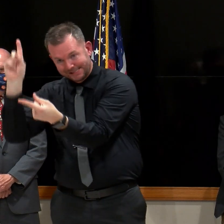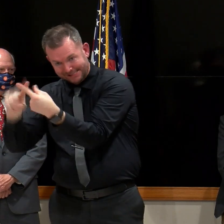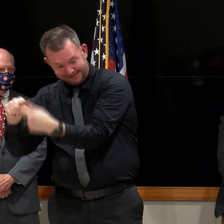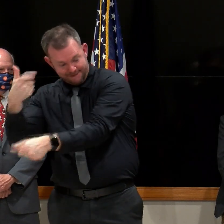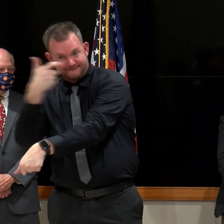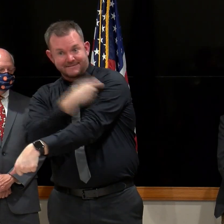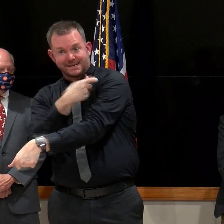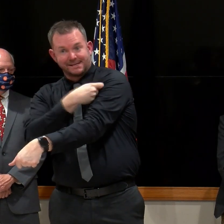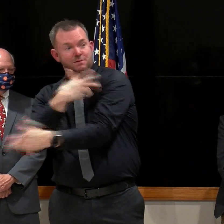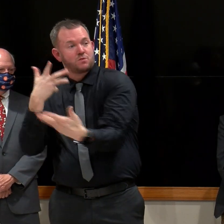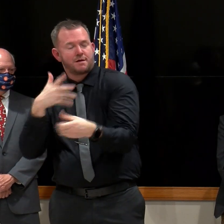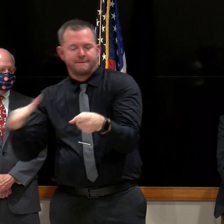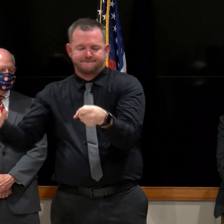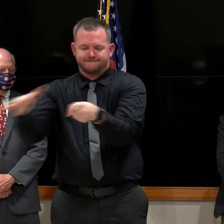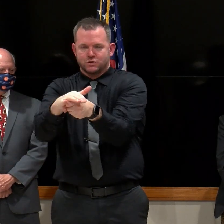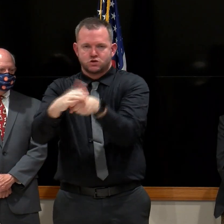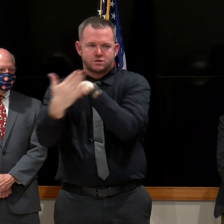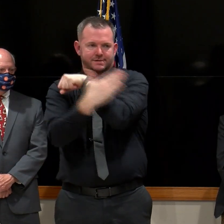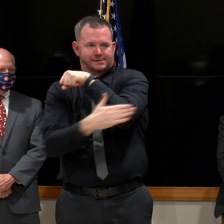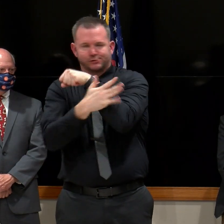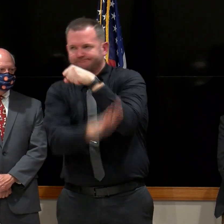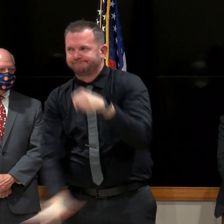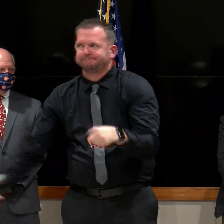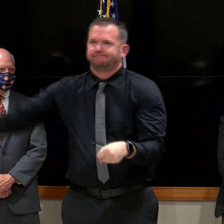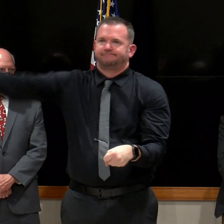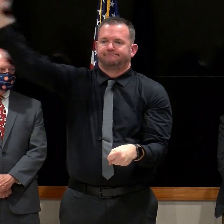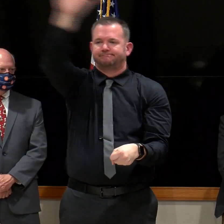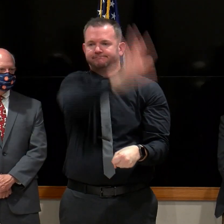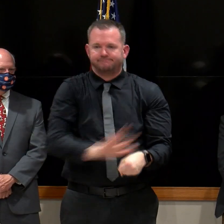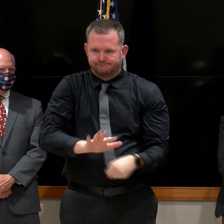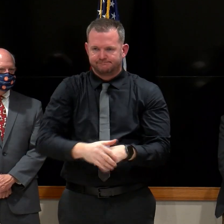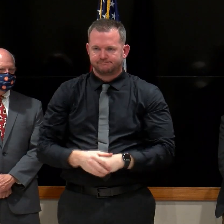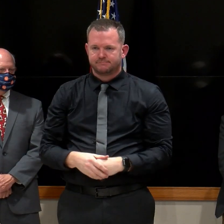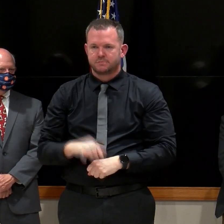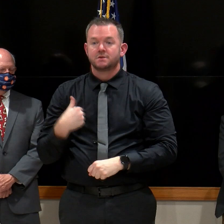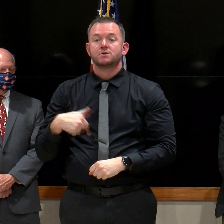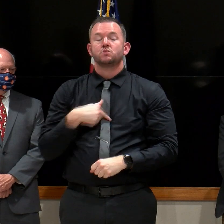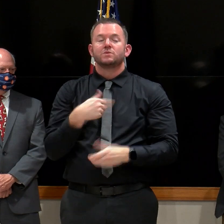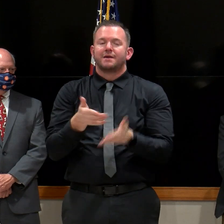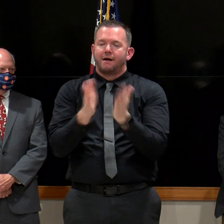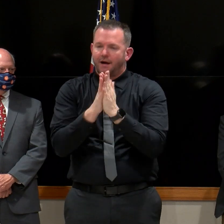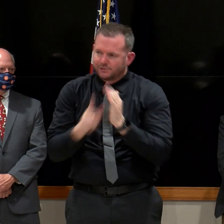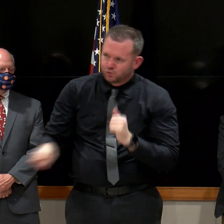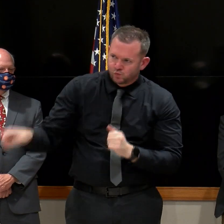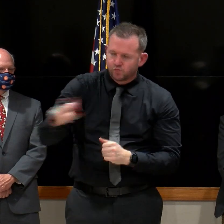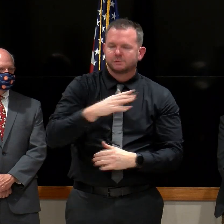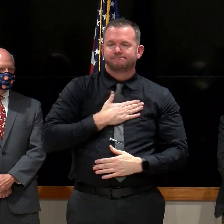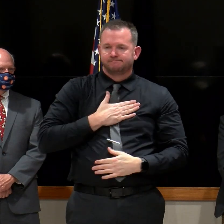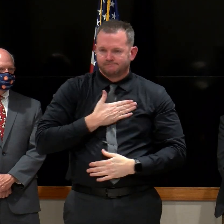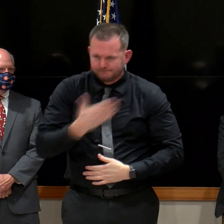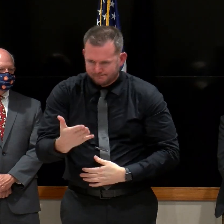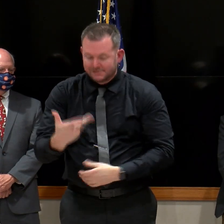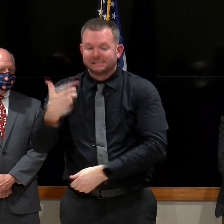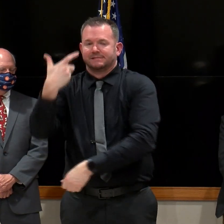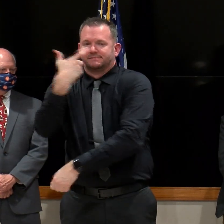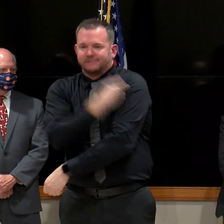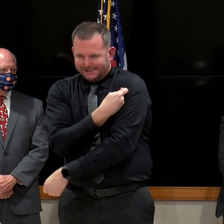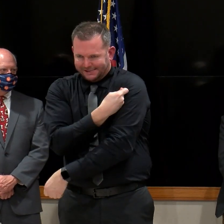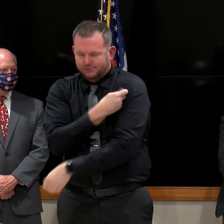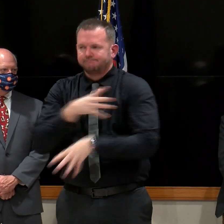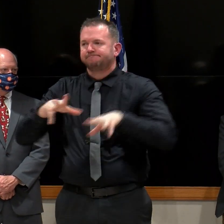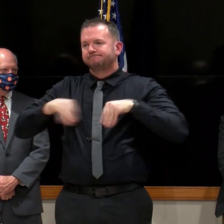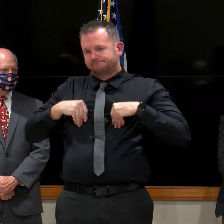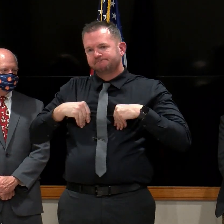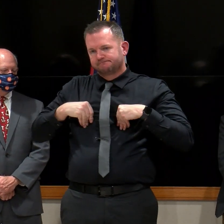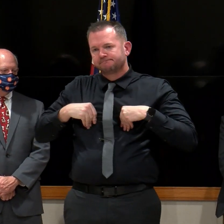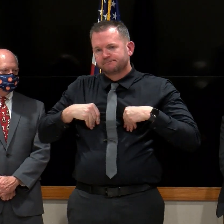and understanding, and we also ask that you willingly get vaccinated, as we have done, and some of us have done it publicly after we've